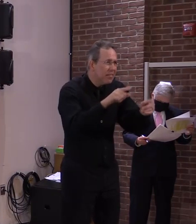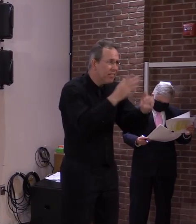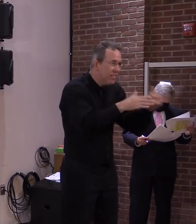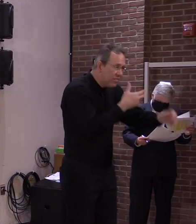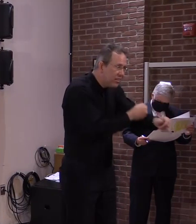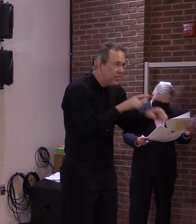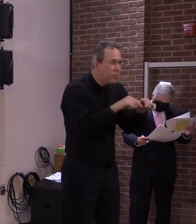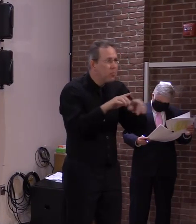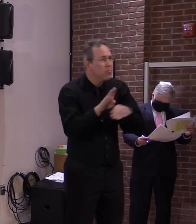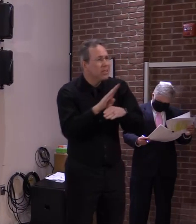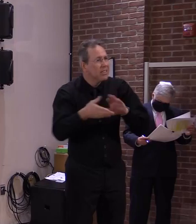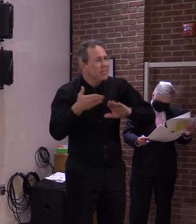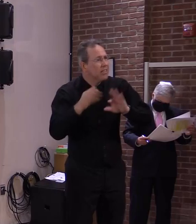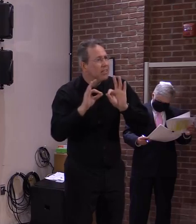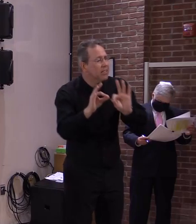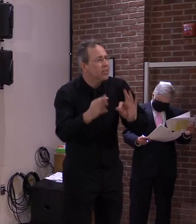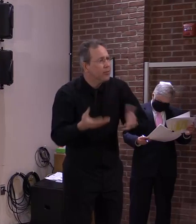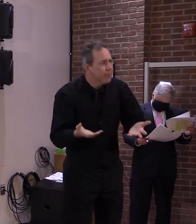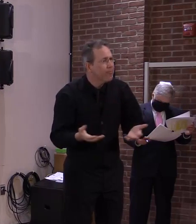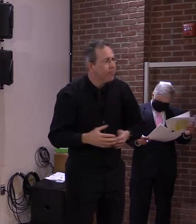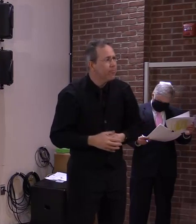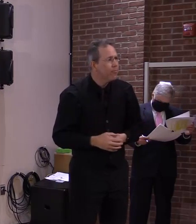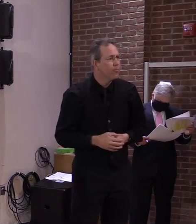Okay, thank you very much. Thank you. Appreciate it.